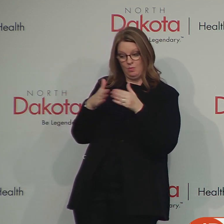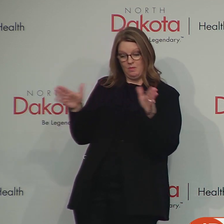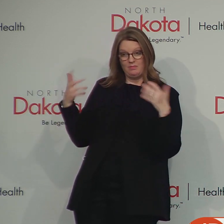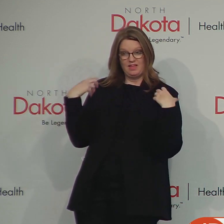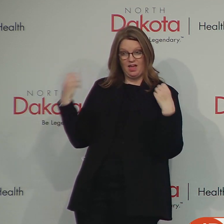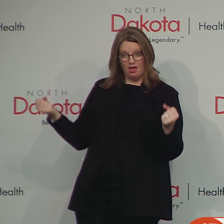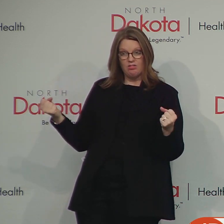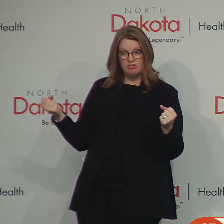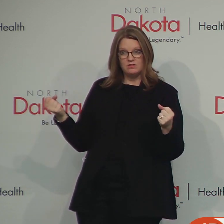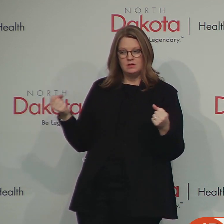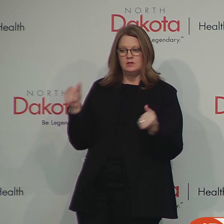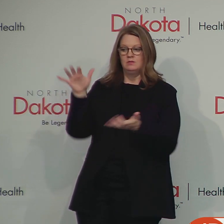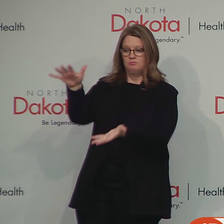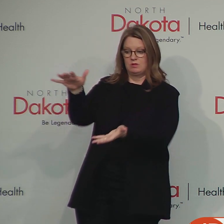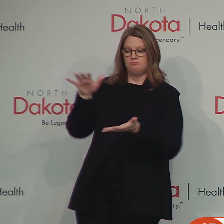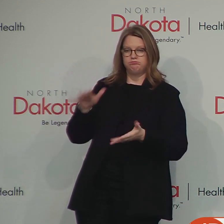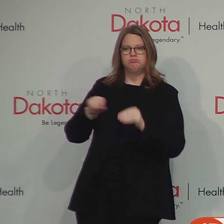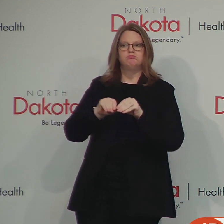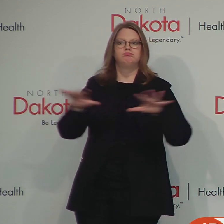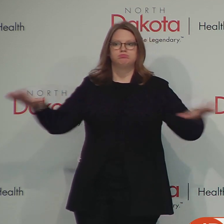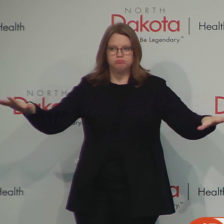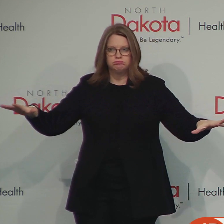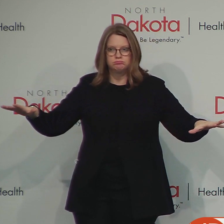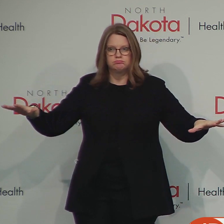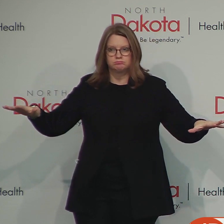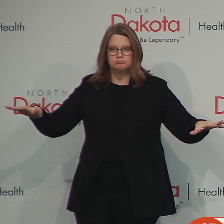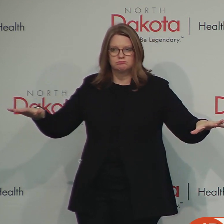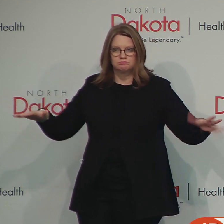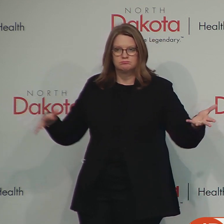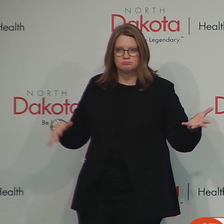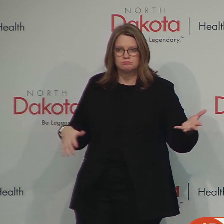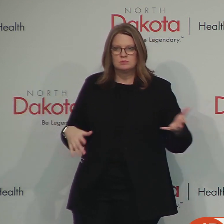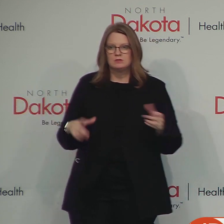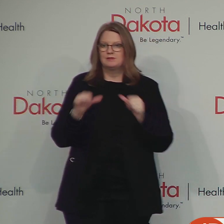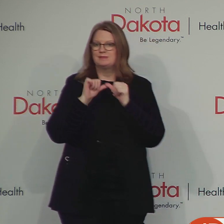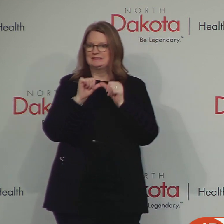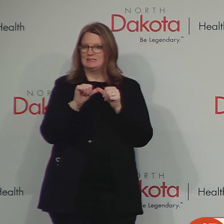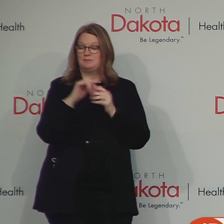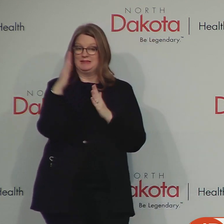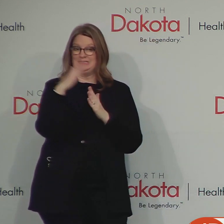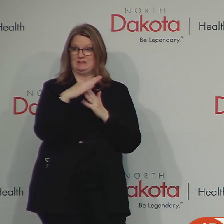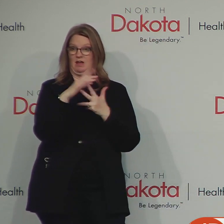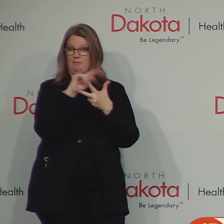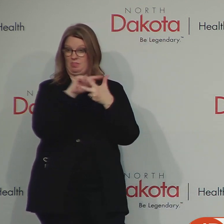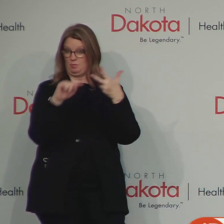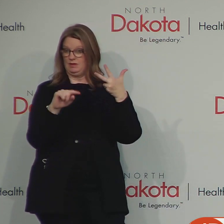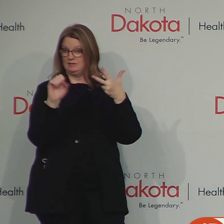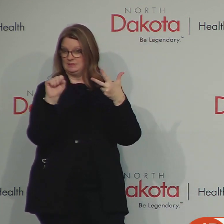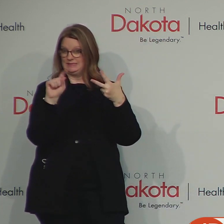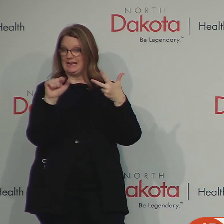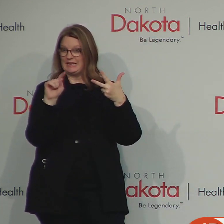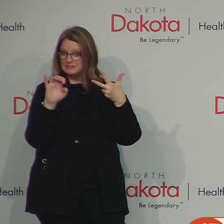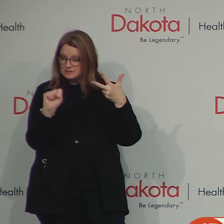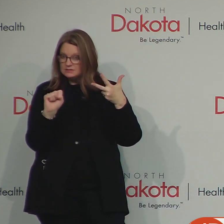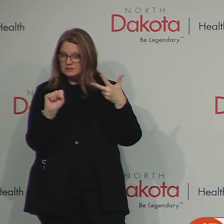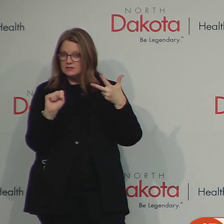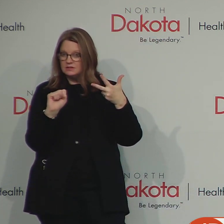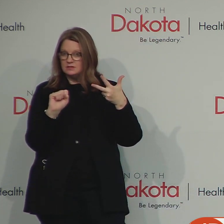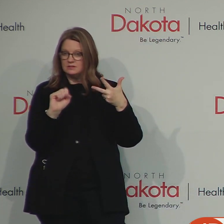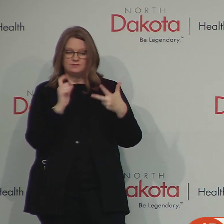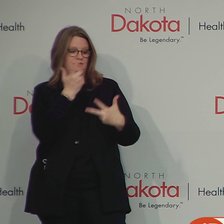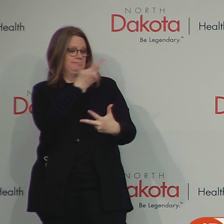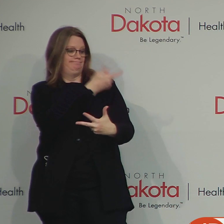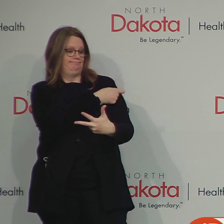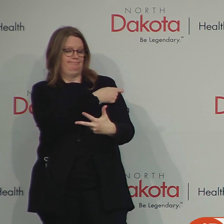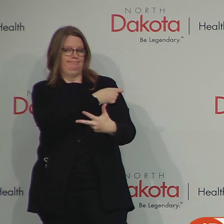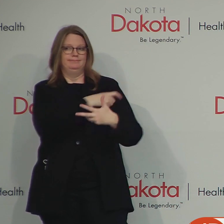out as soon as we receive them. We have been consistently in the top 3 states for the greatest percentage of doses administered.